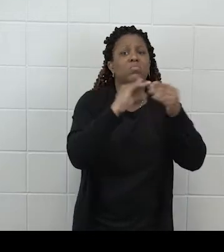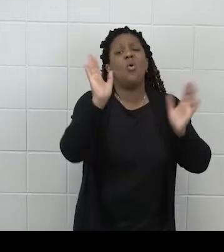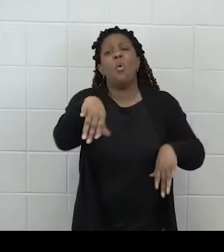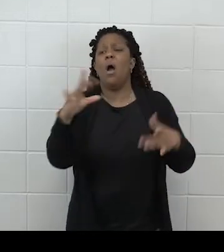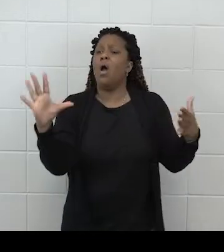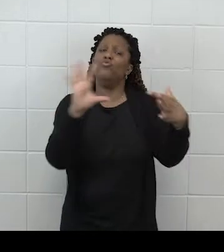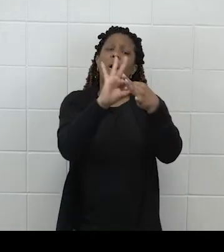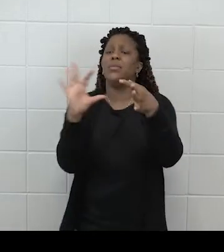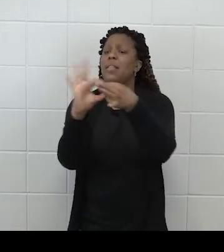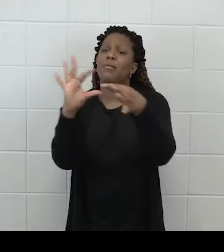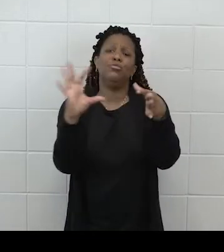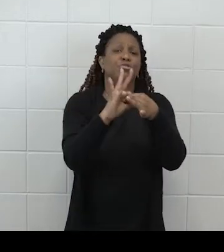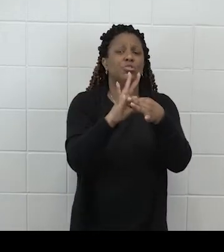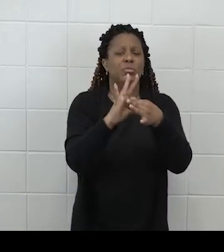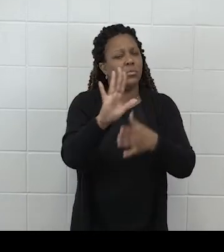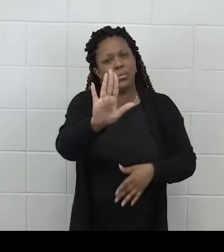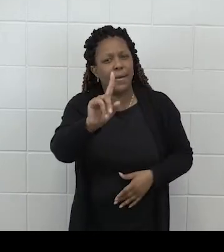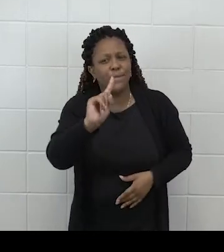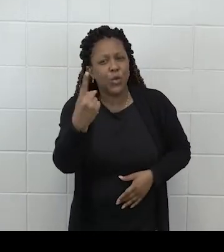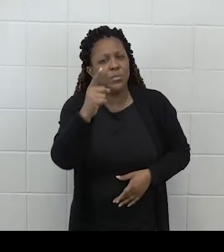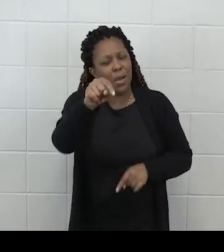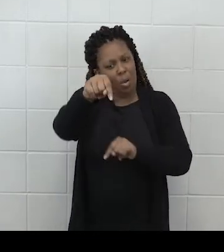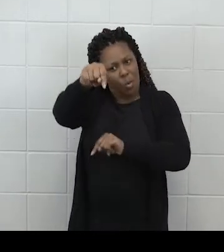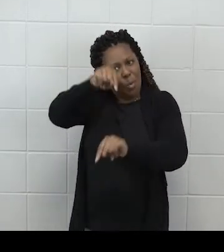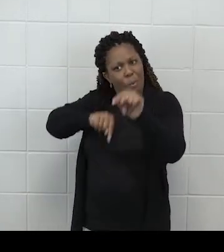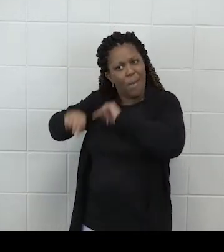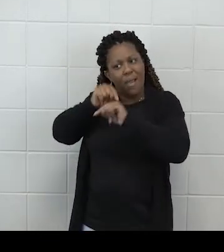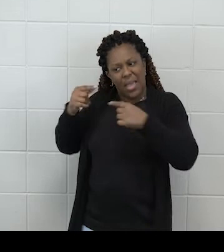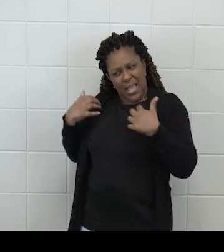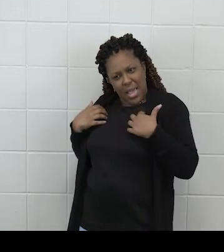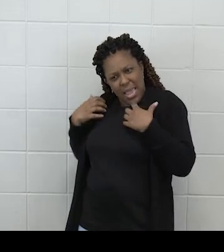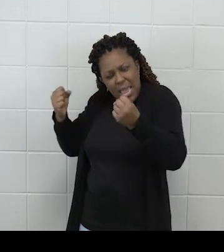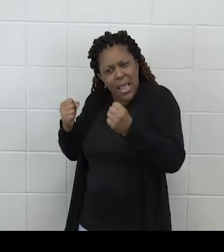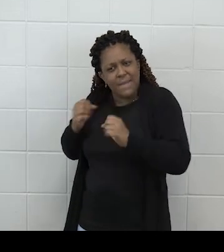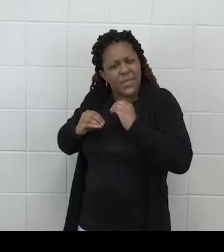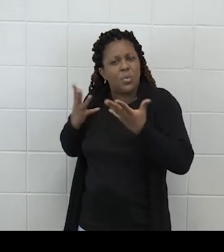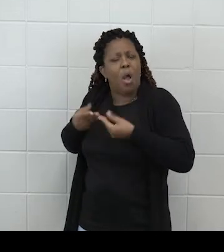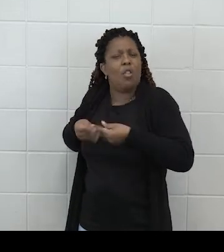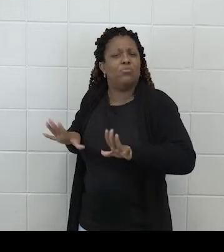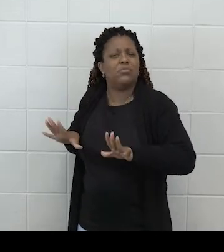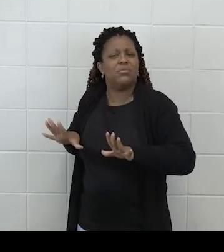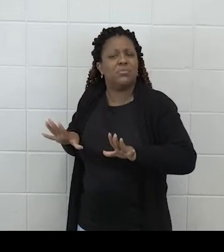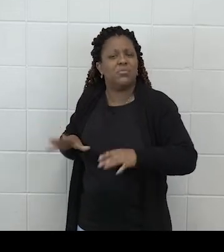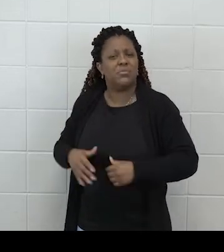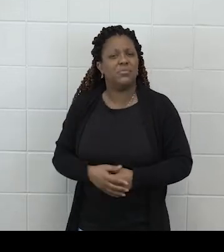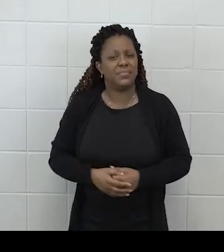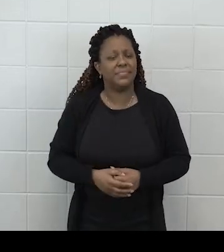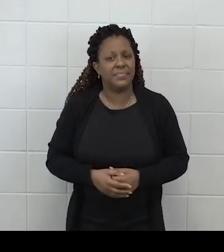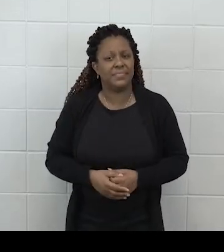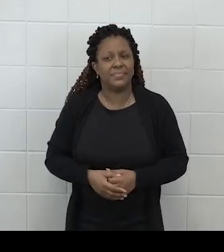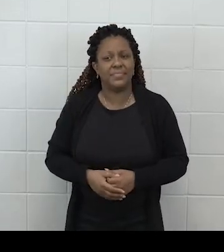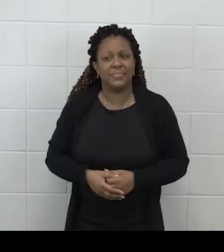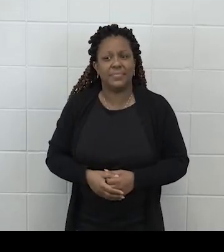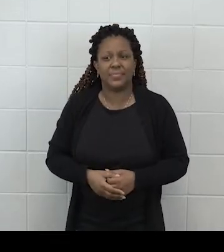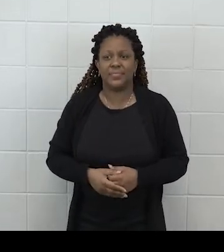we can restore the loss. Let us not rush past the loss of this mother's